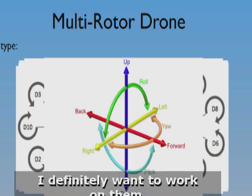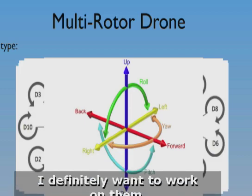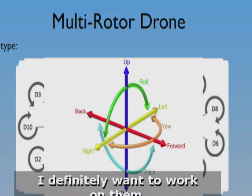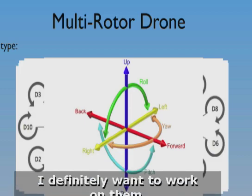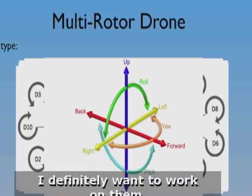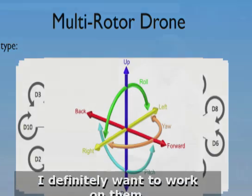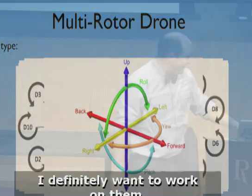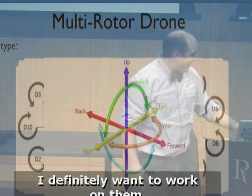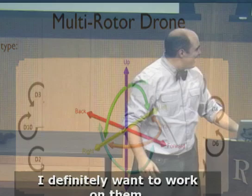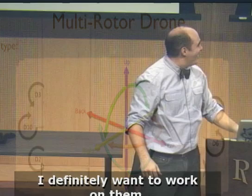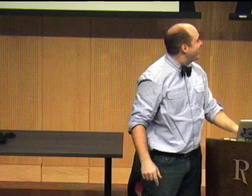work on them.